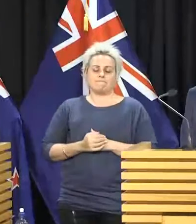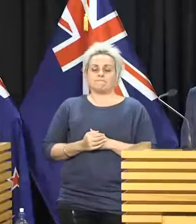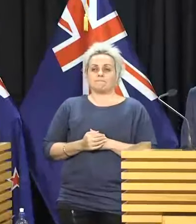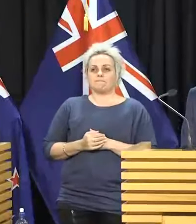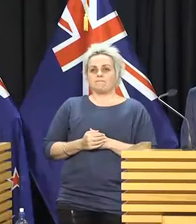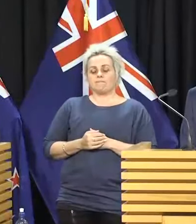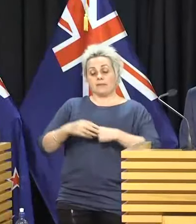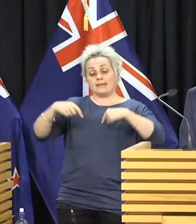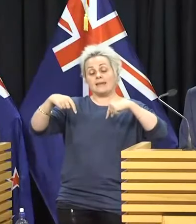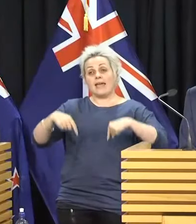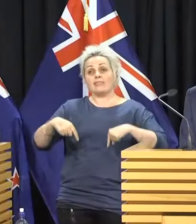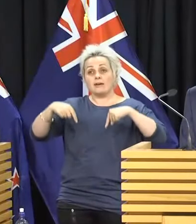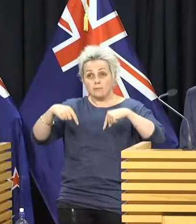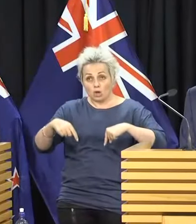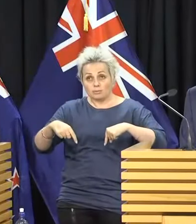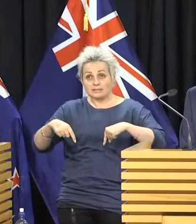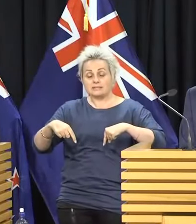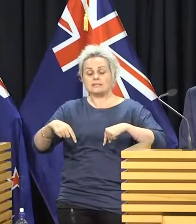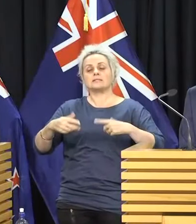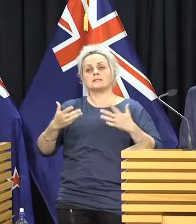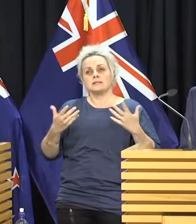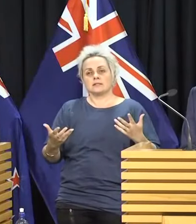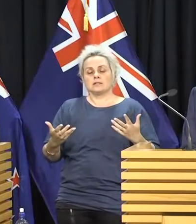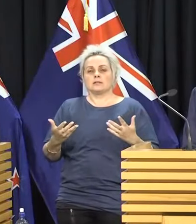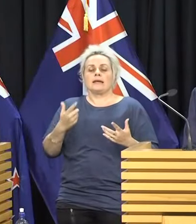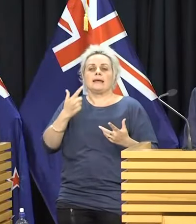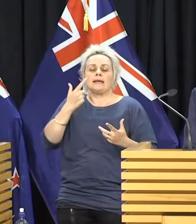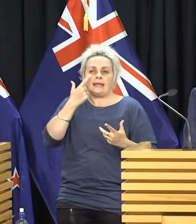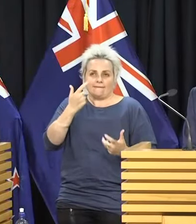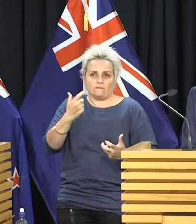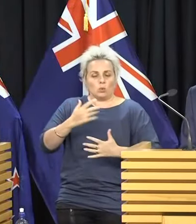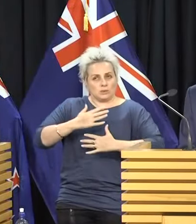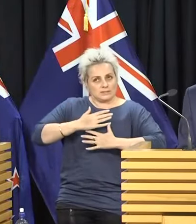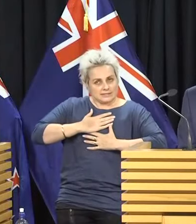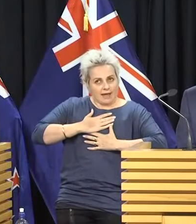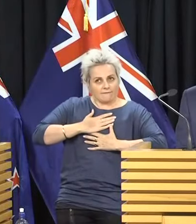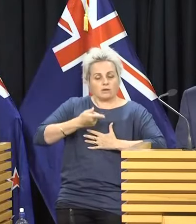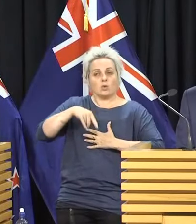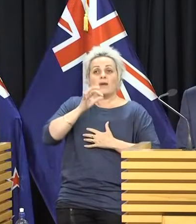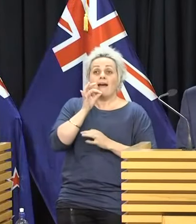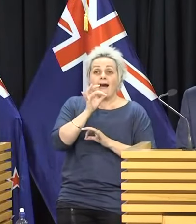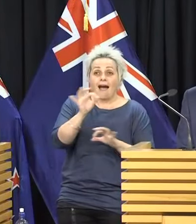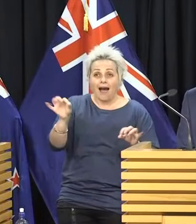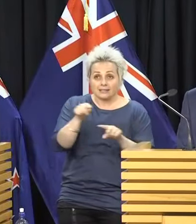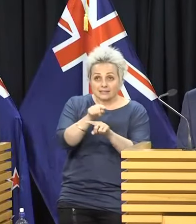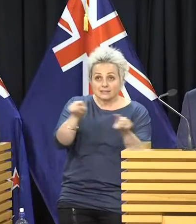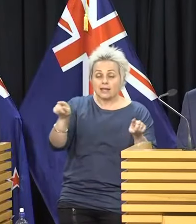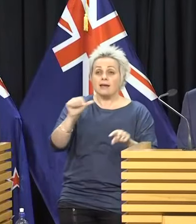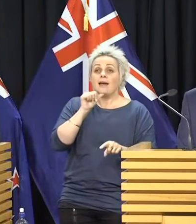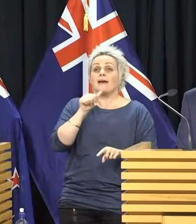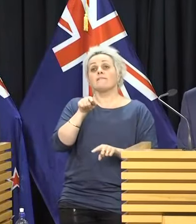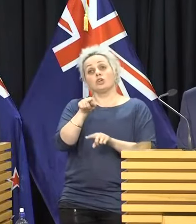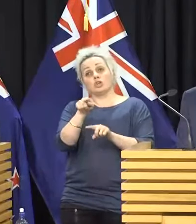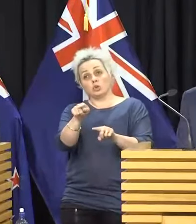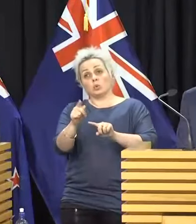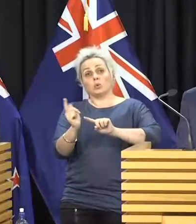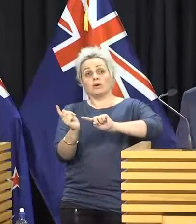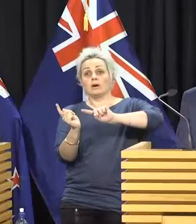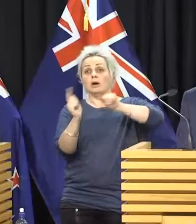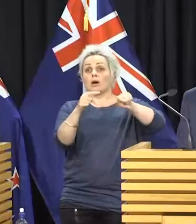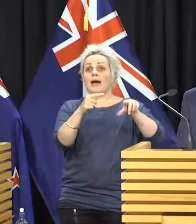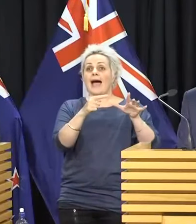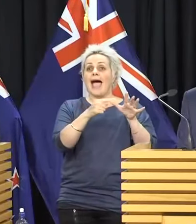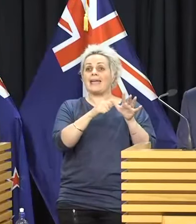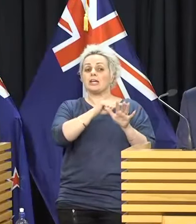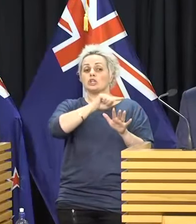At this time, and as a very precautionary measure, we are asking people who may have visited the A